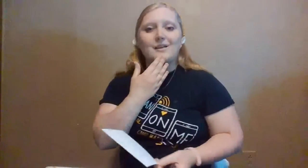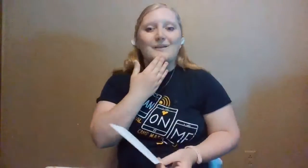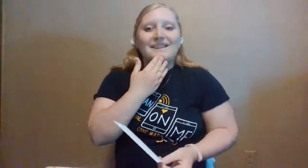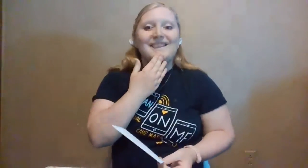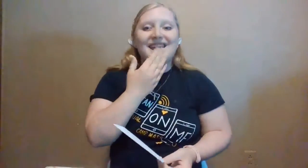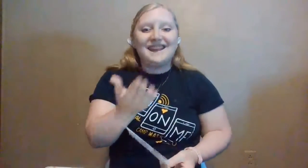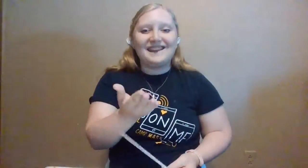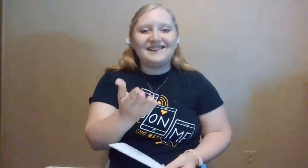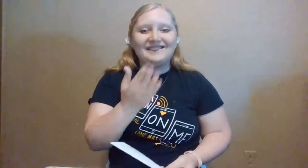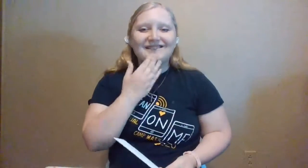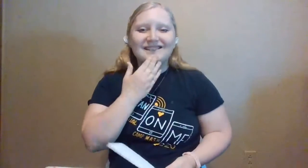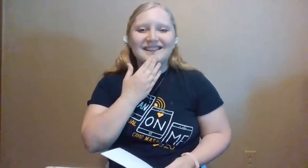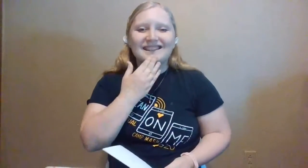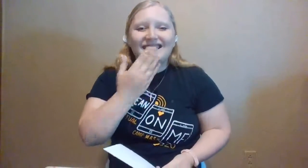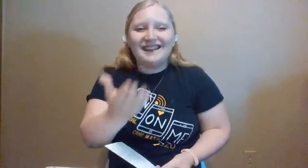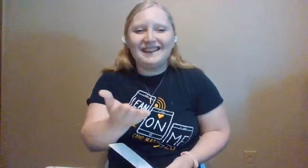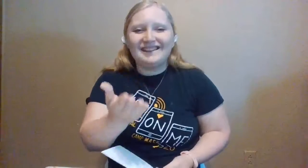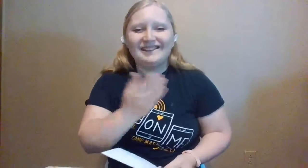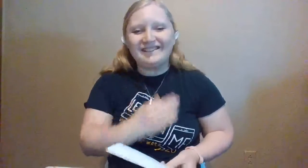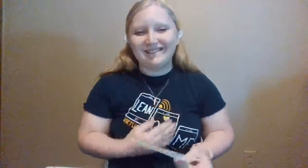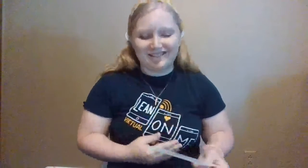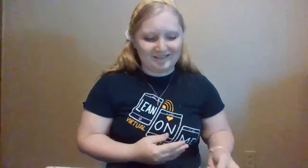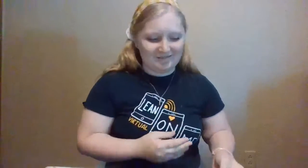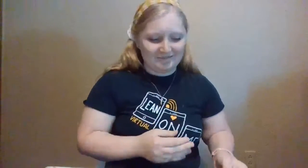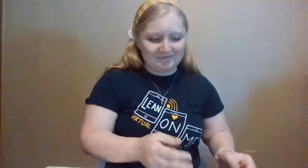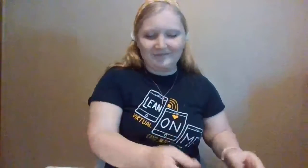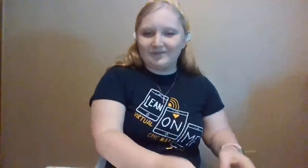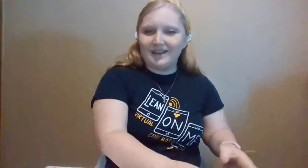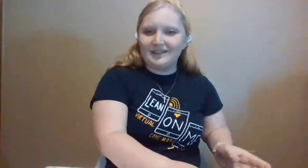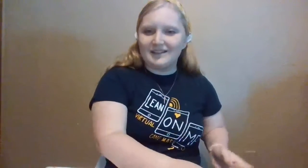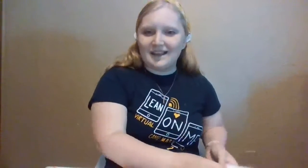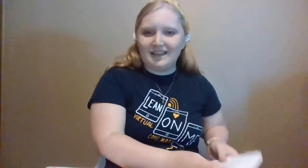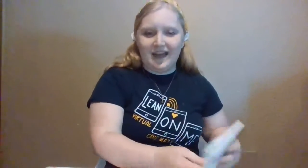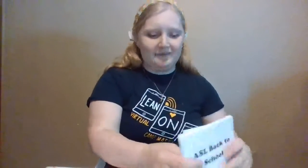So, thank you. Thank you. Just like that.